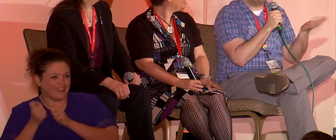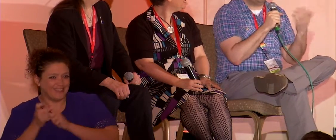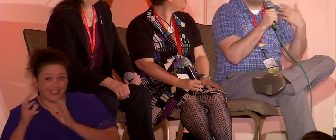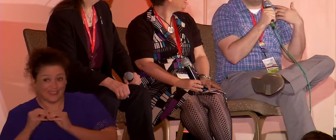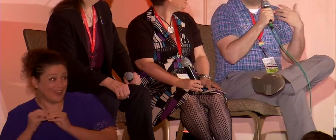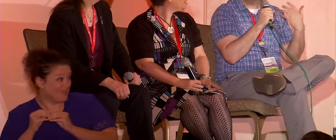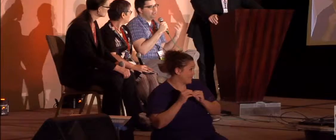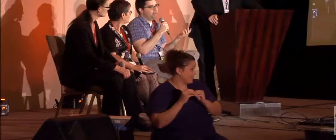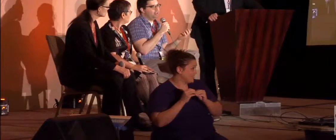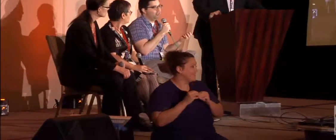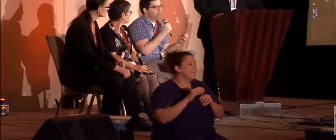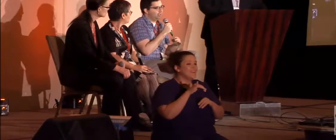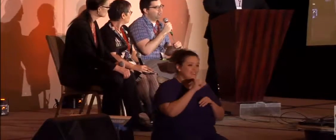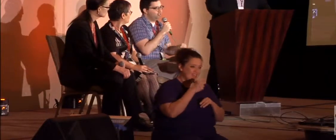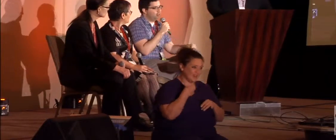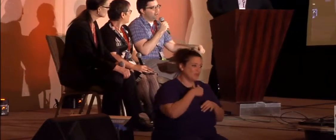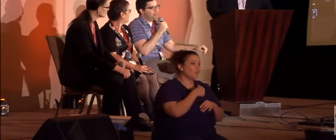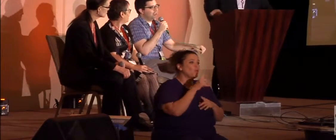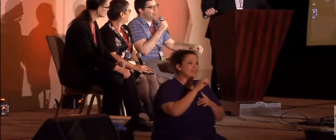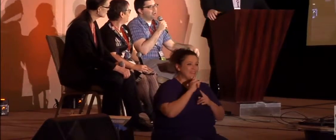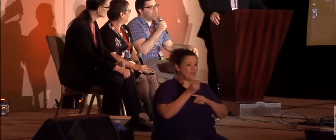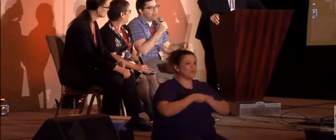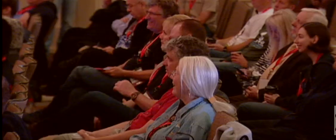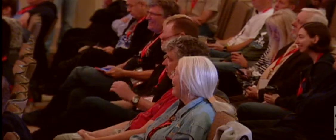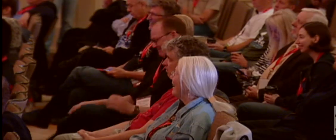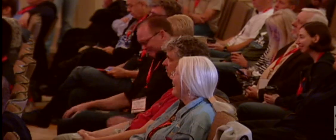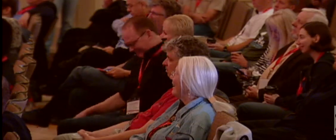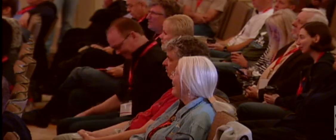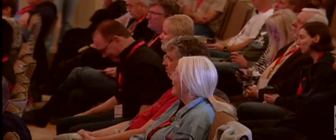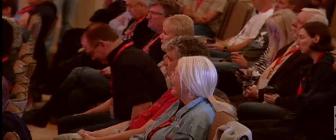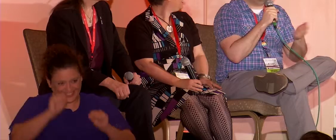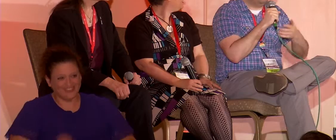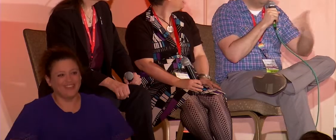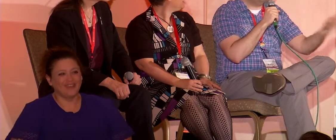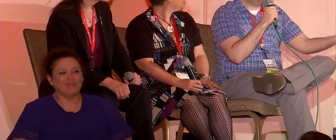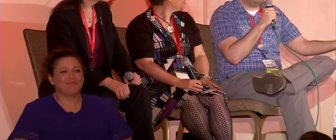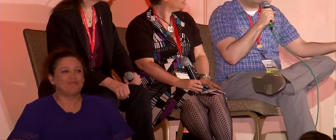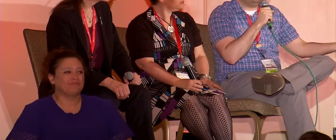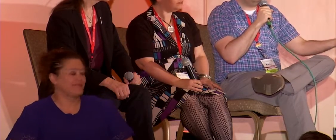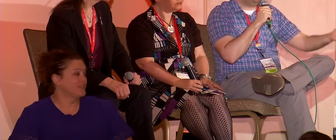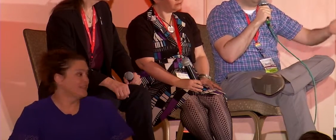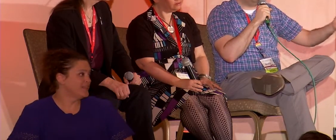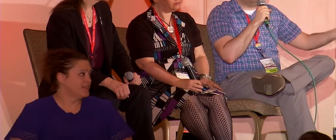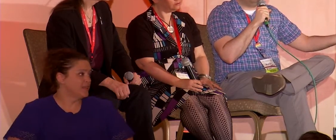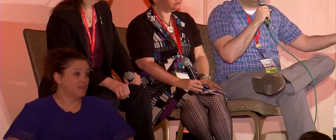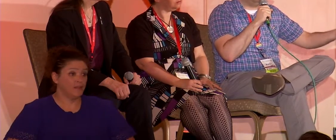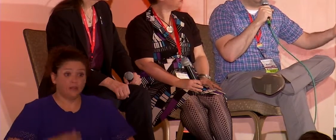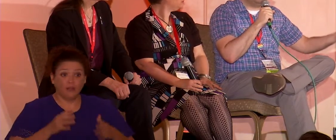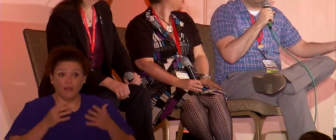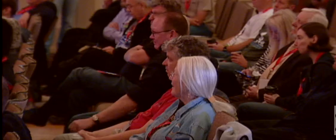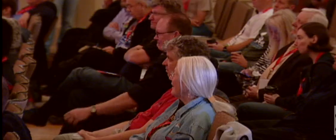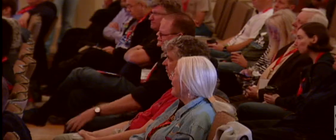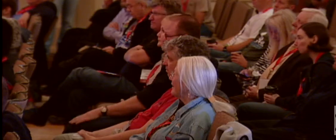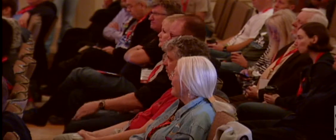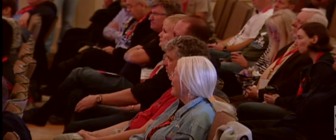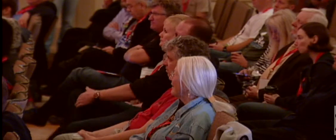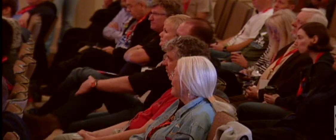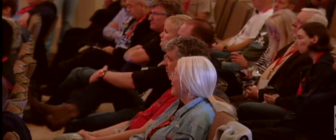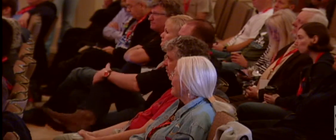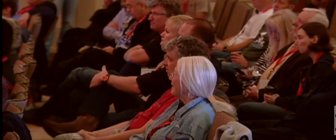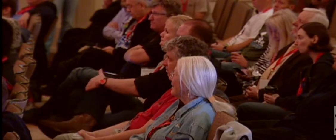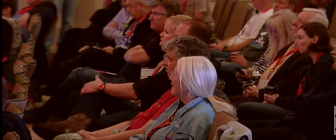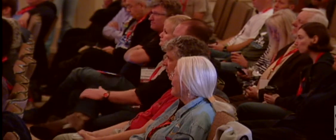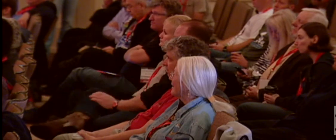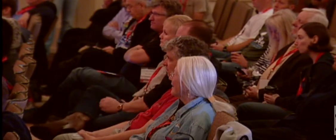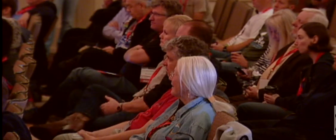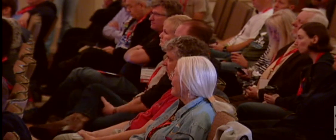Maybe. We unabashedly stole that, yes, yeah, absolutely. Sure. And it's... Has everyone had a wonderful learning experience going to bathroom